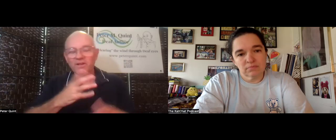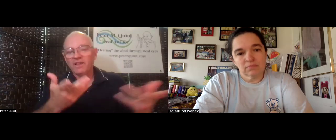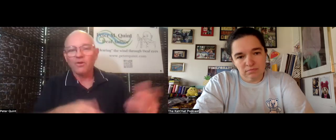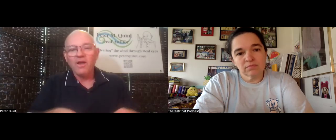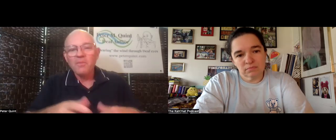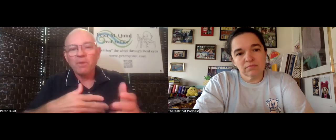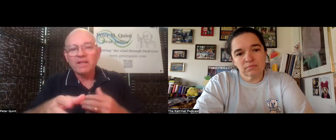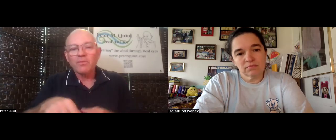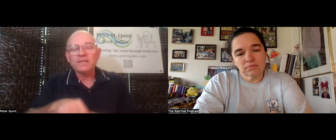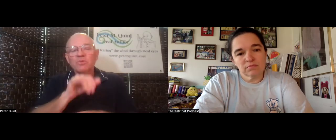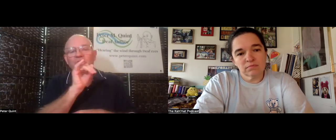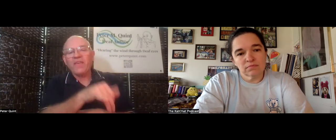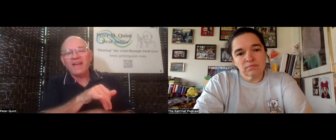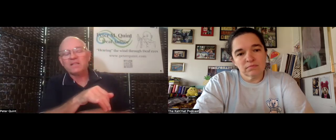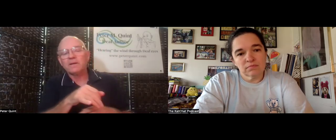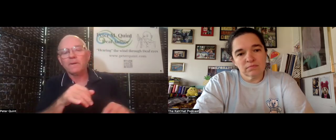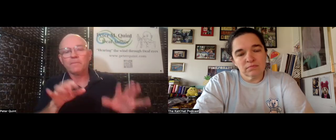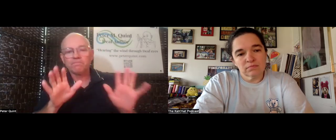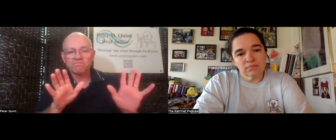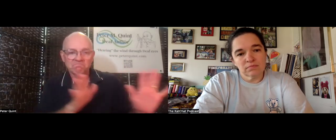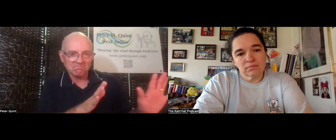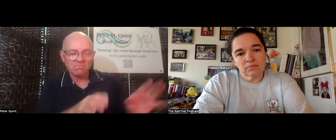deaf woman, you know. But anyway, so that,